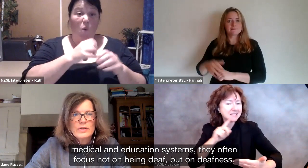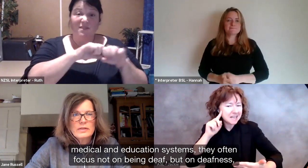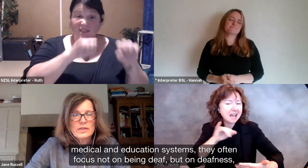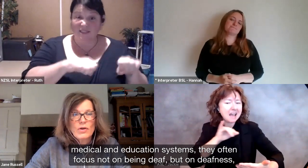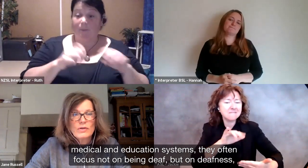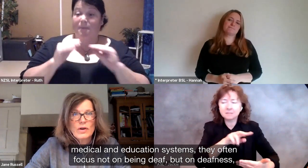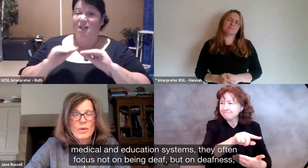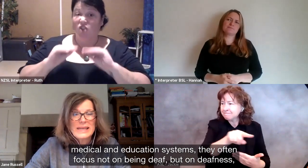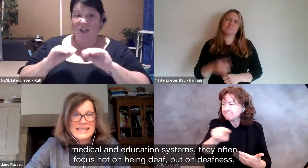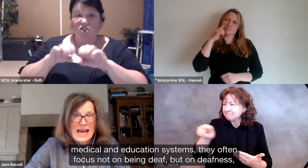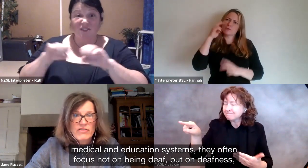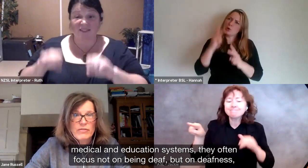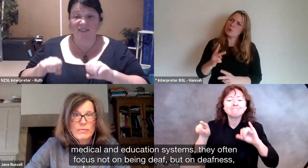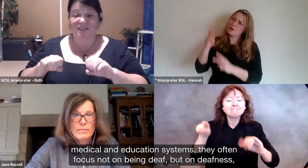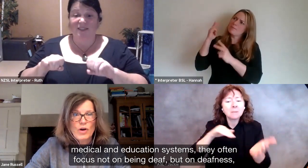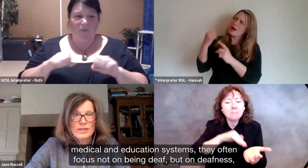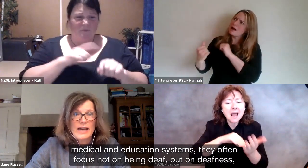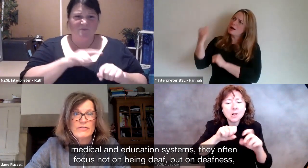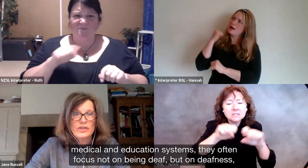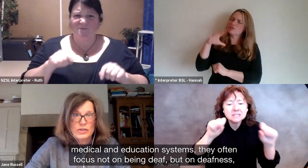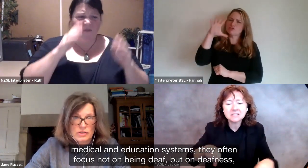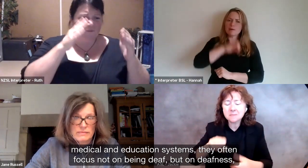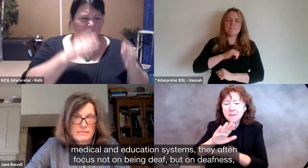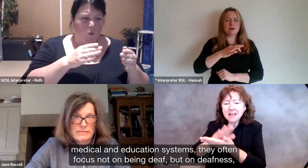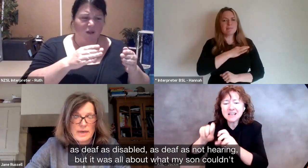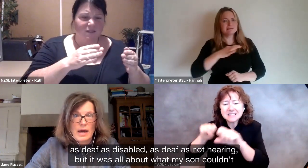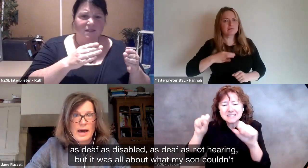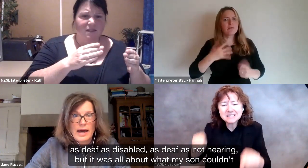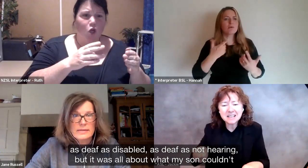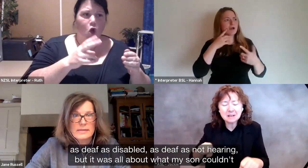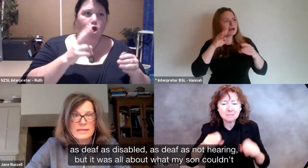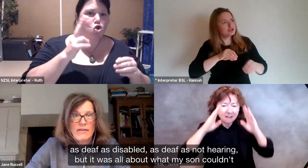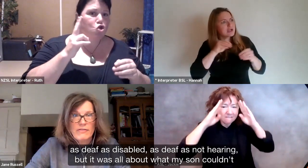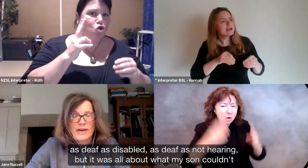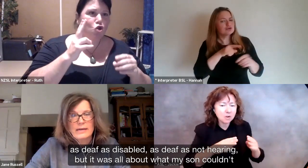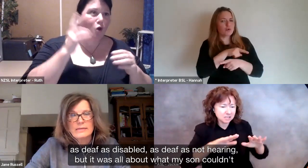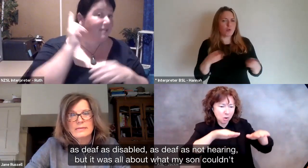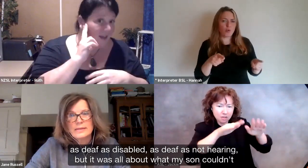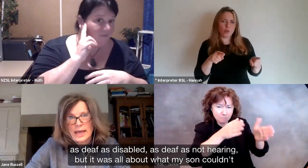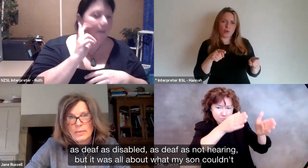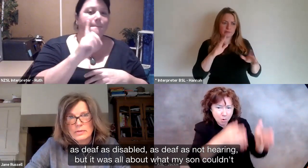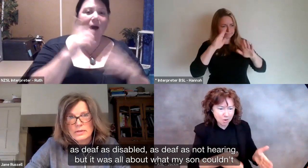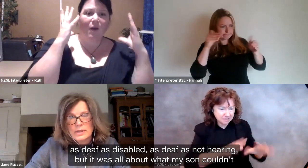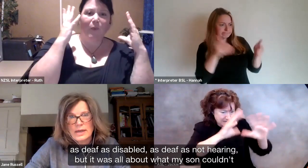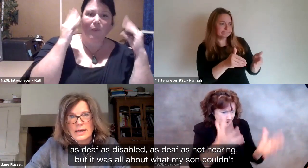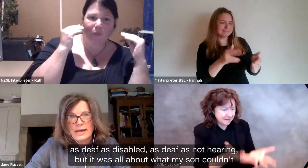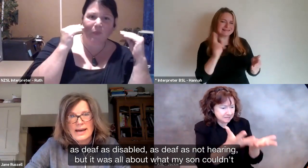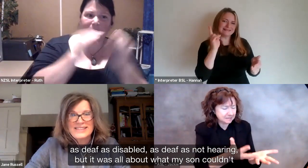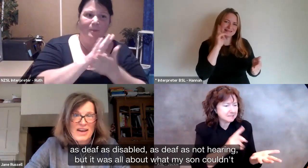focus not on being deaf, but on deafness. As deaf as disabled.